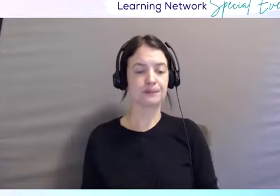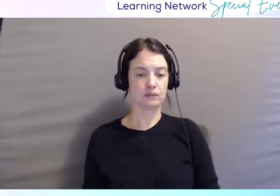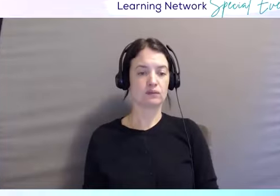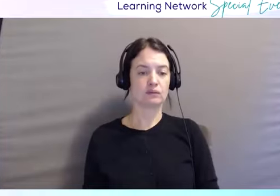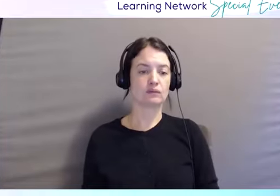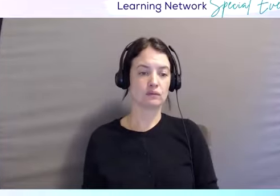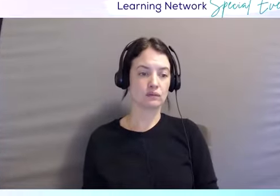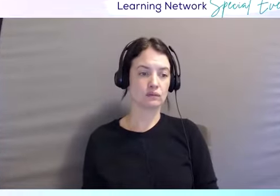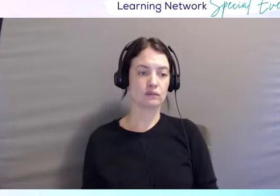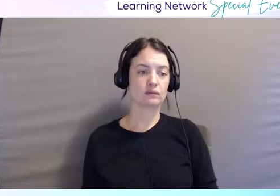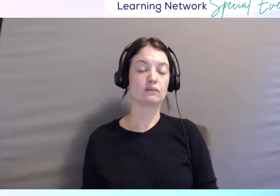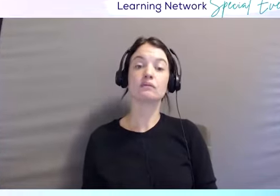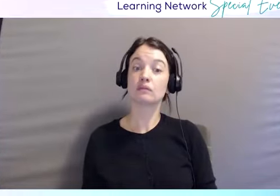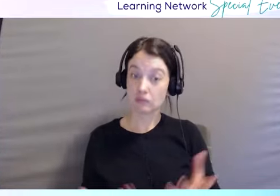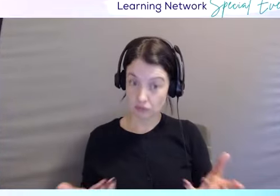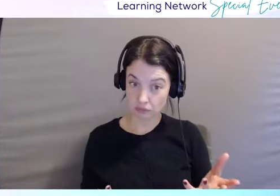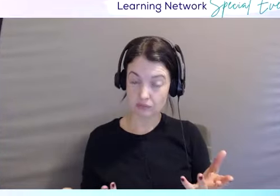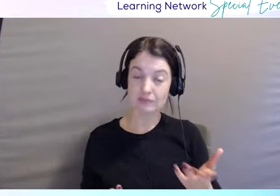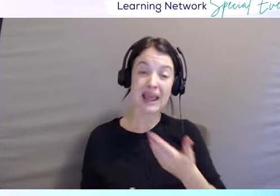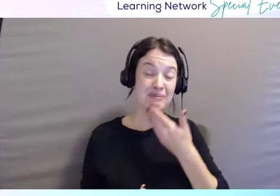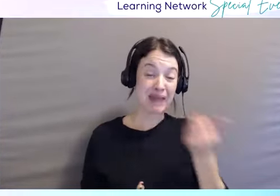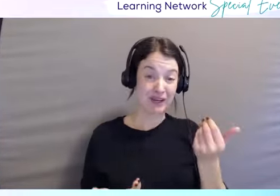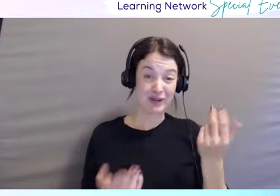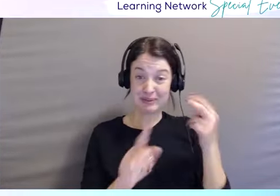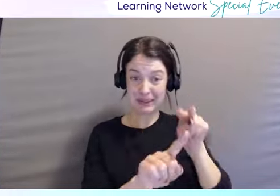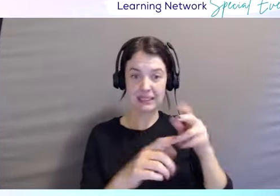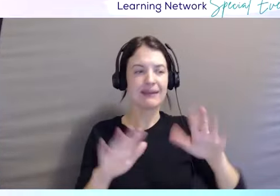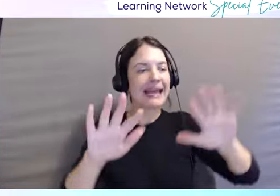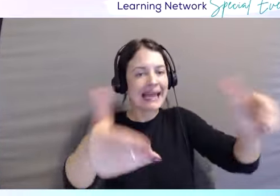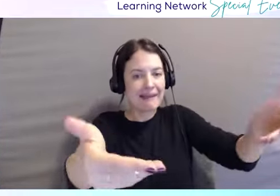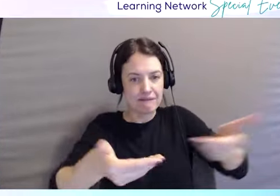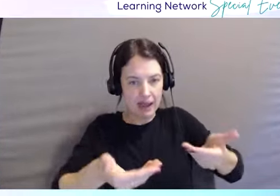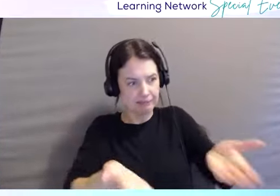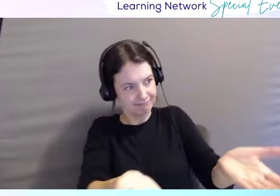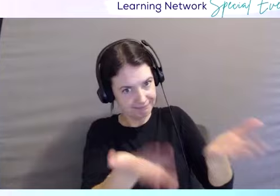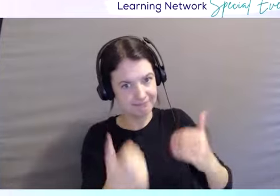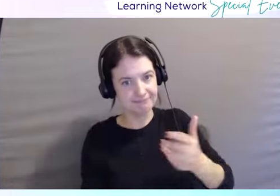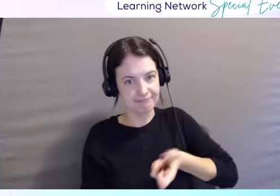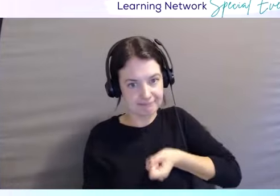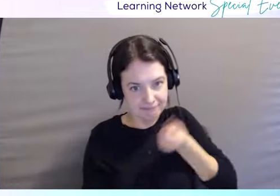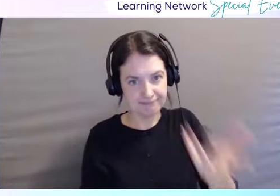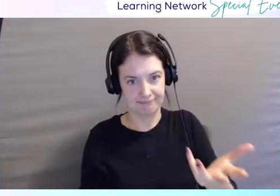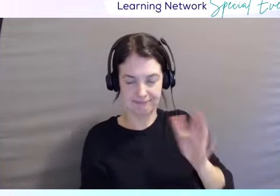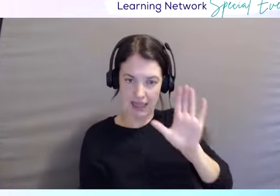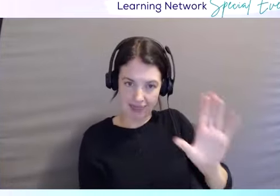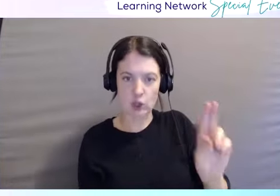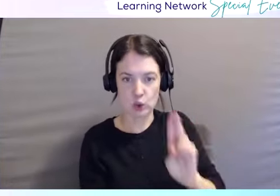words, invite a talk. And I know this sounds very simple, but inviting